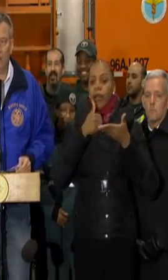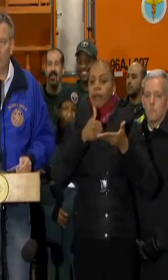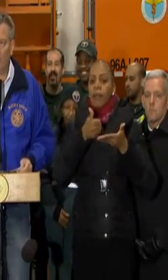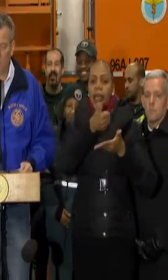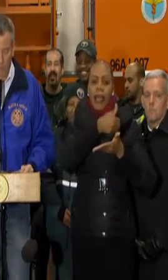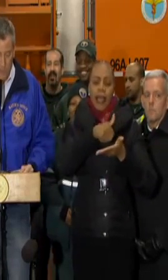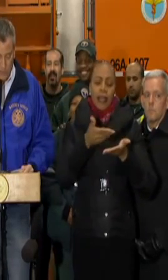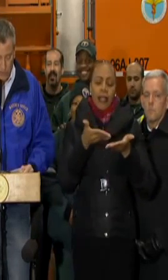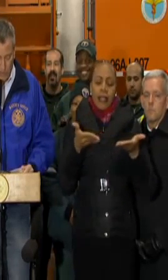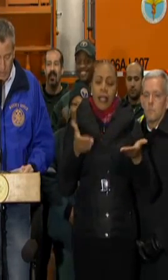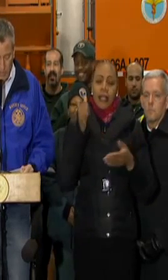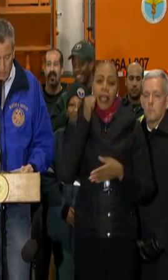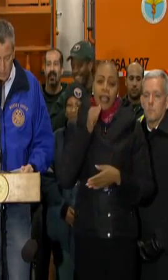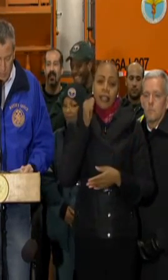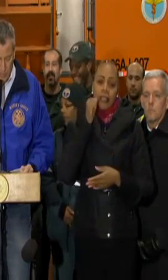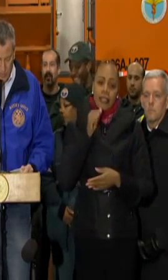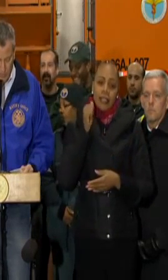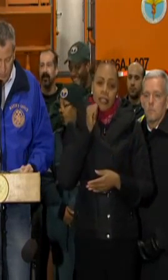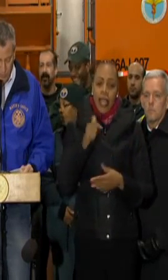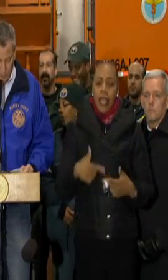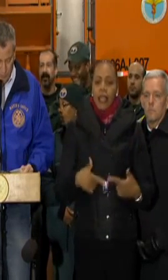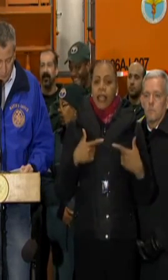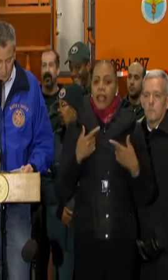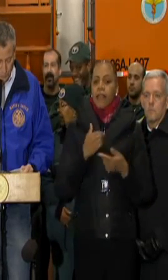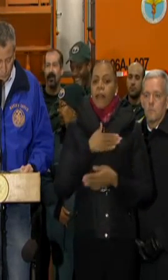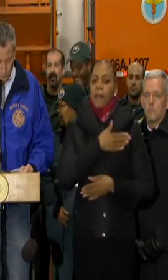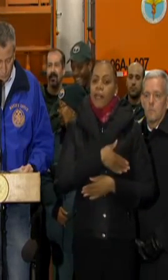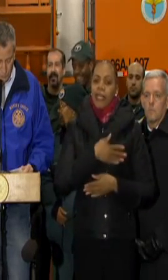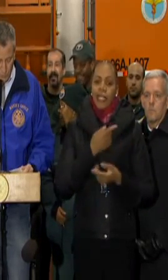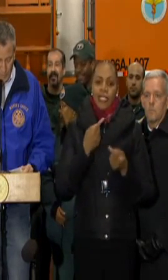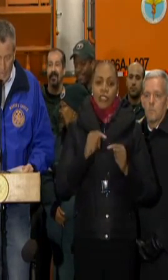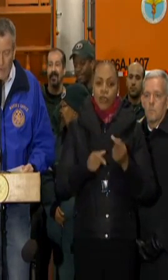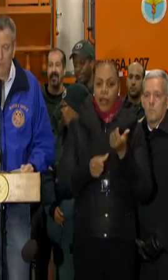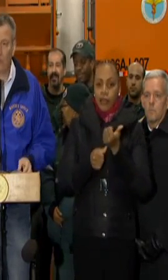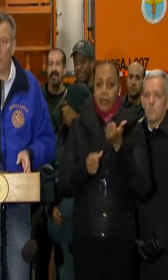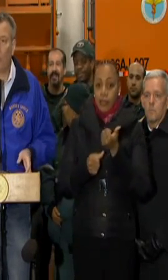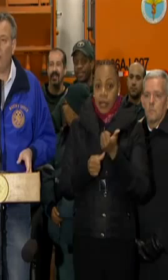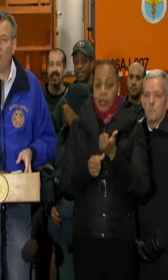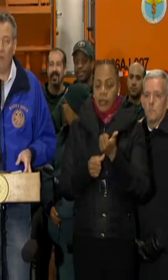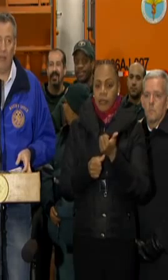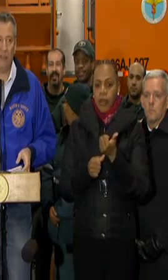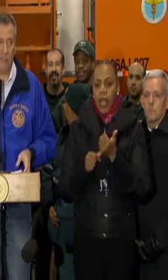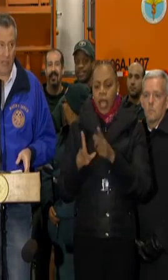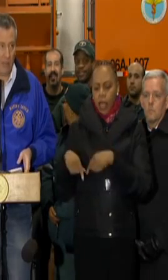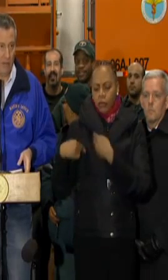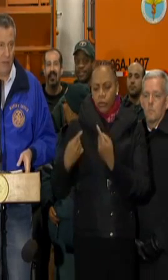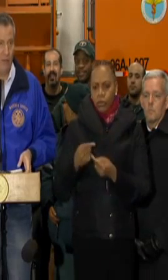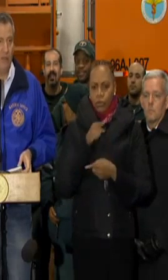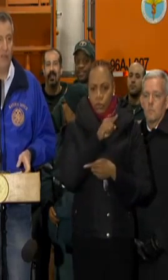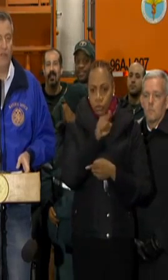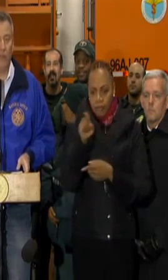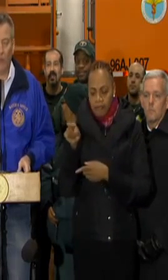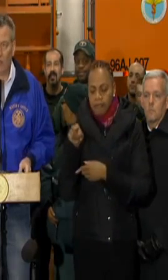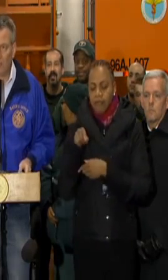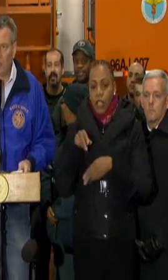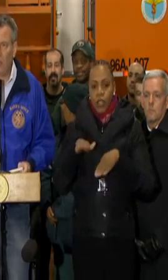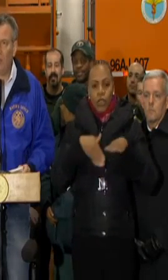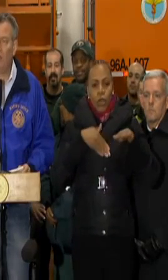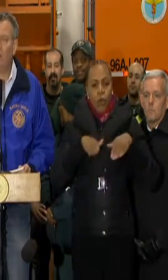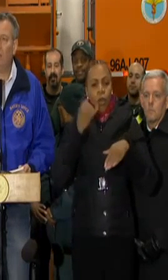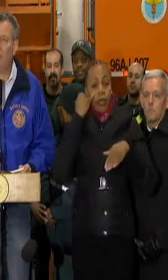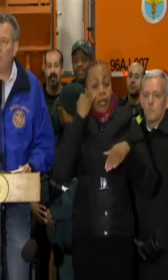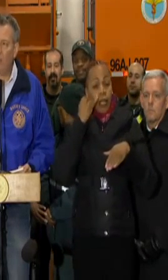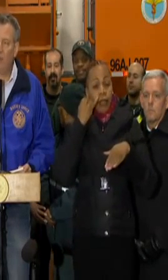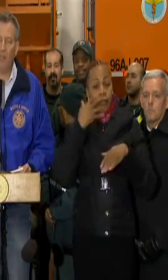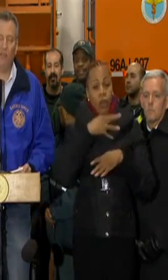their day-to-day life, please try to be there for them. And as you're walking around today, if you go